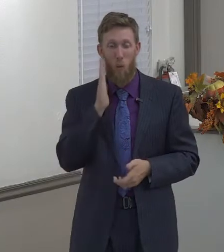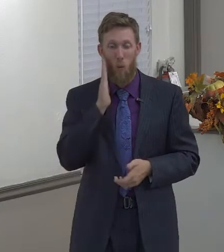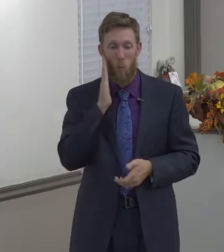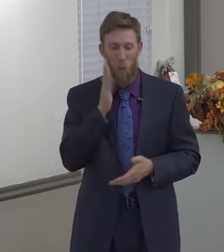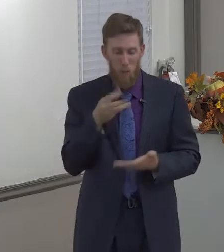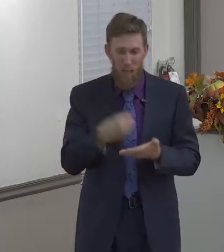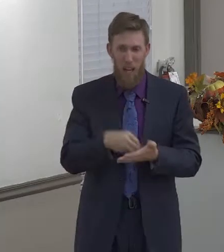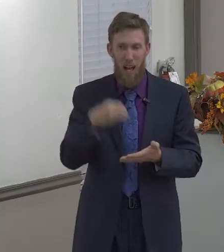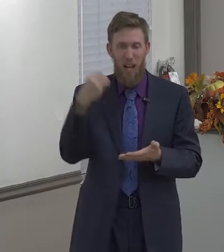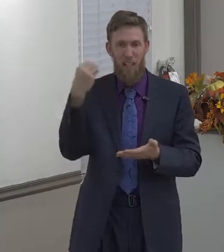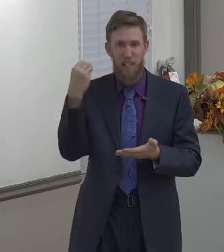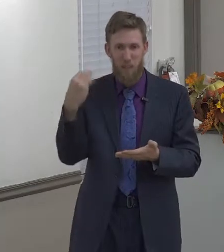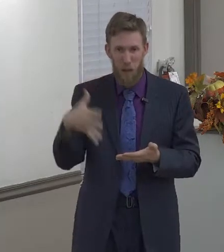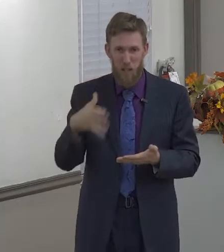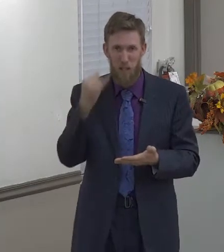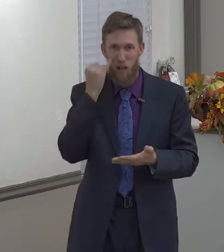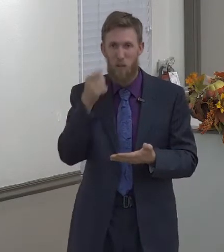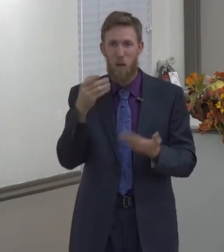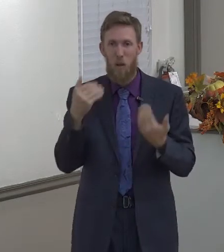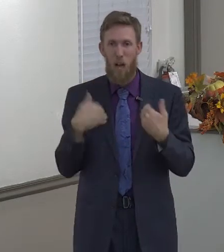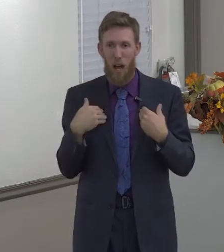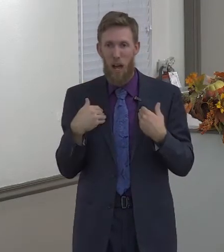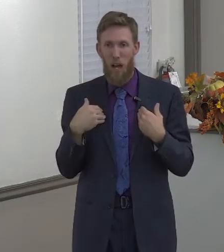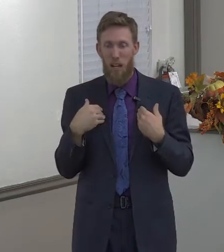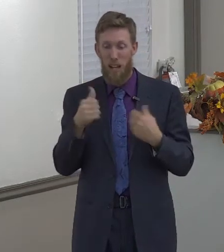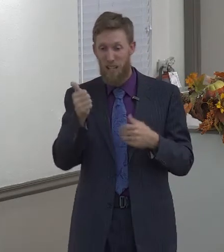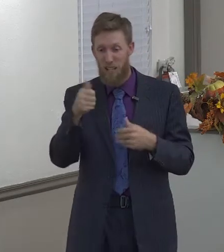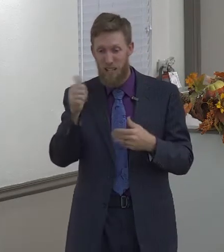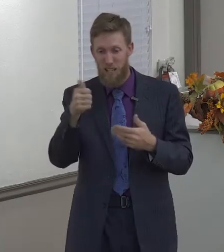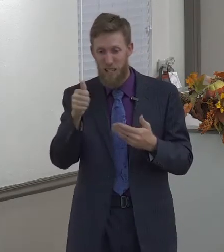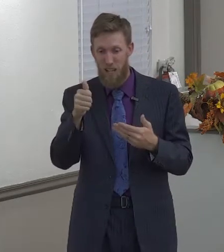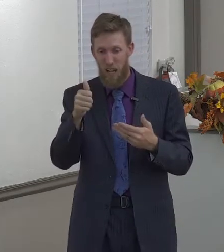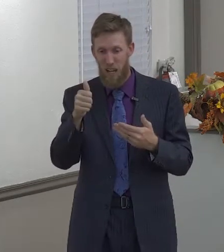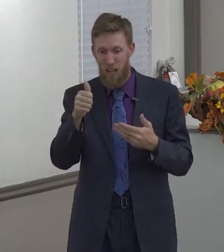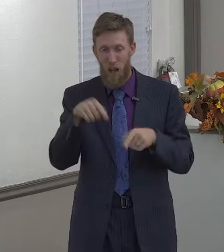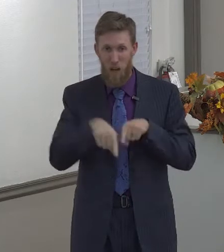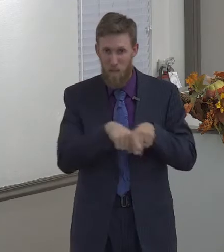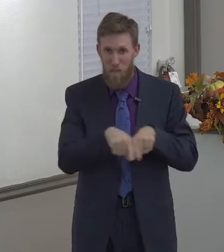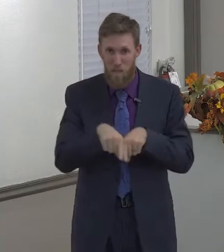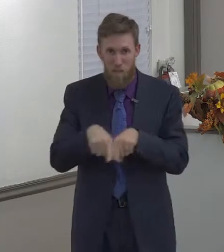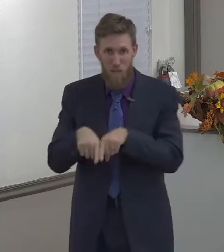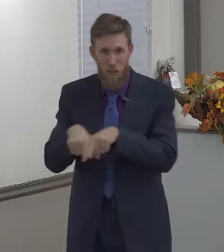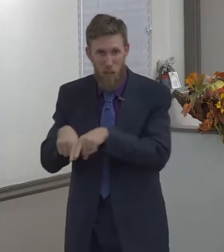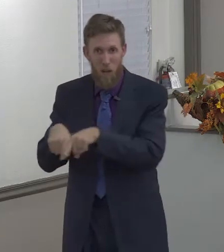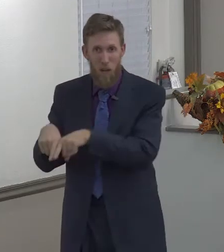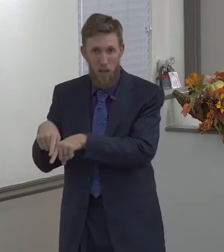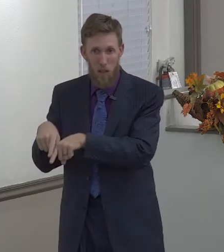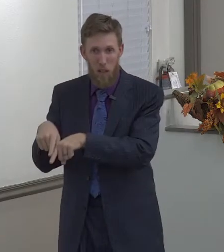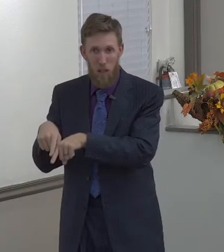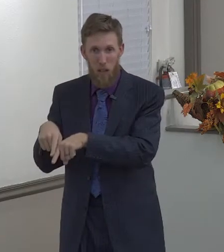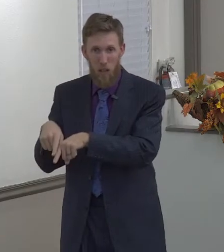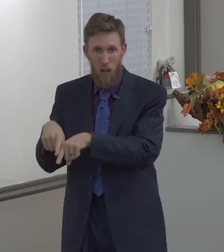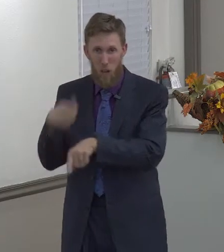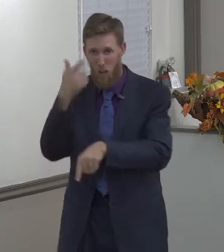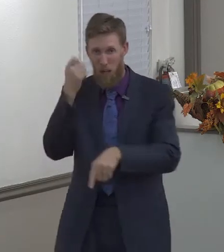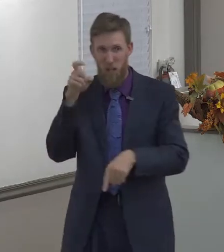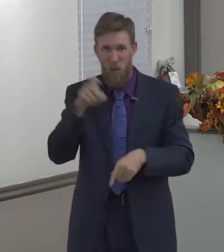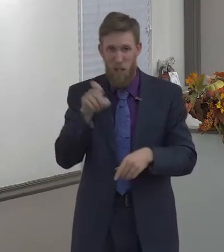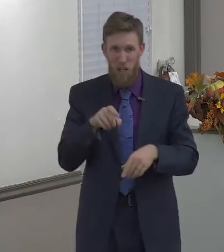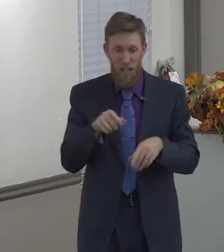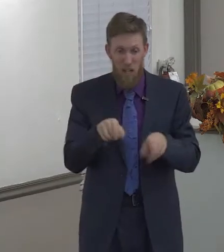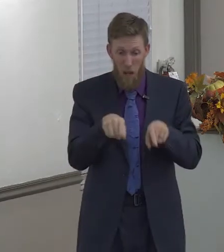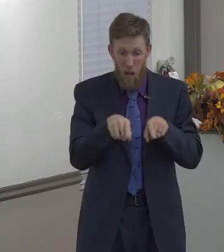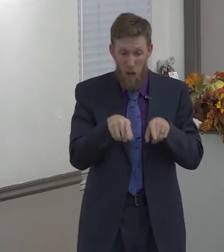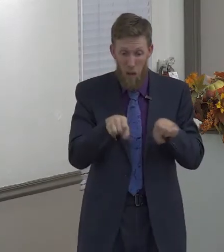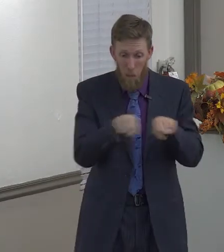He put the church together. He understands it. We see the individual puzzle pieces that we are and maybe that a couple